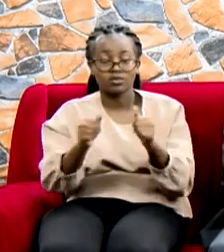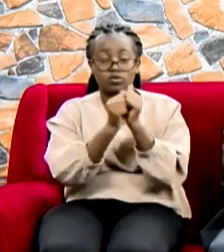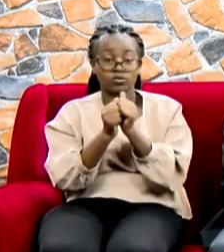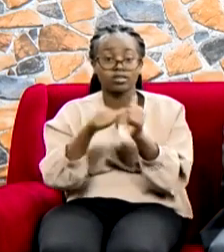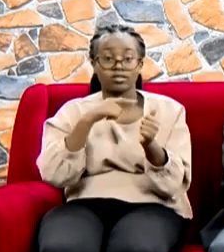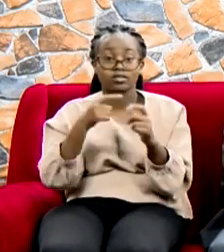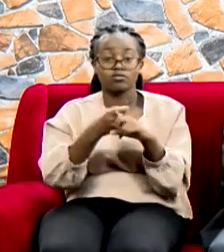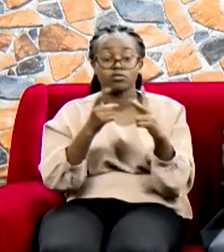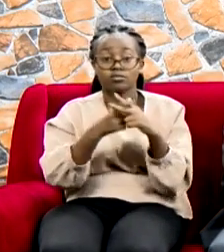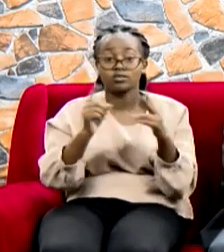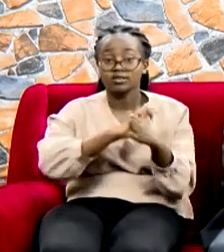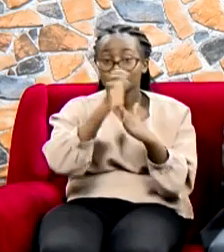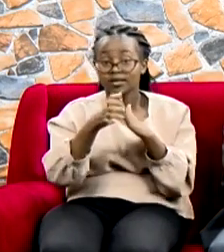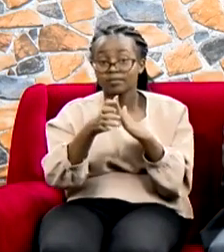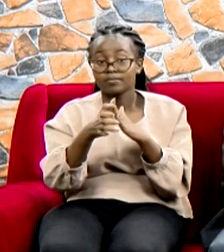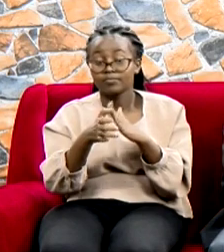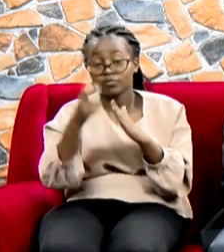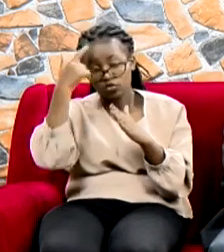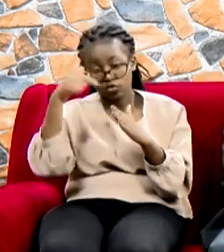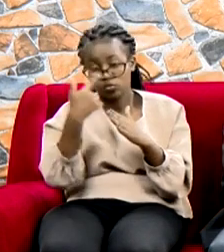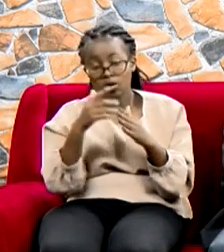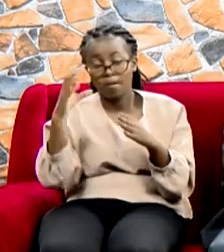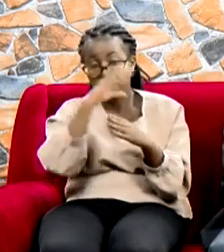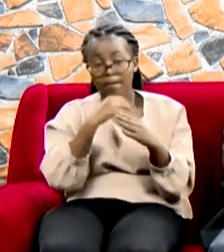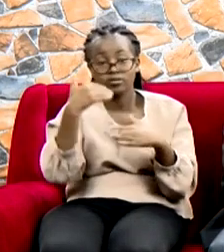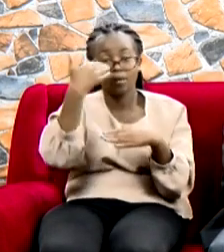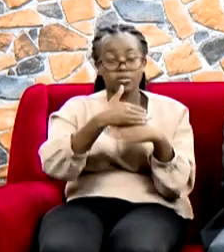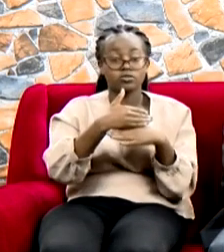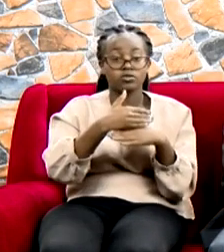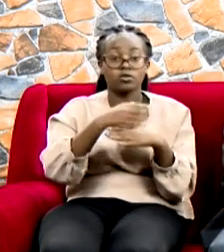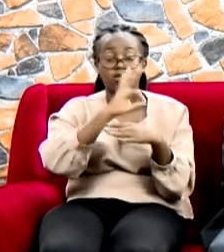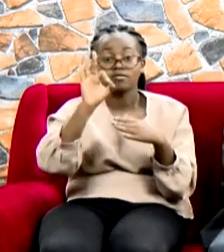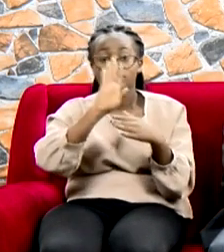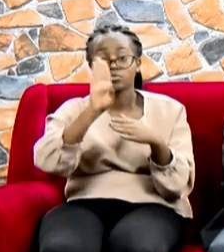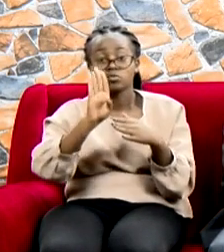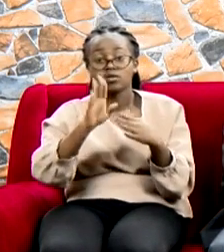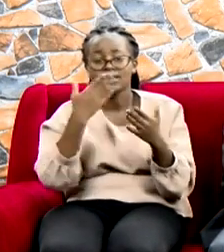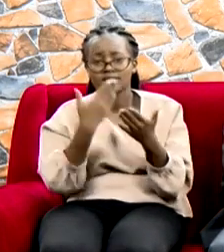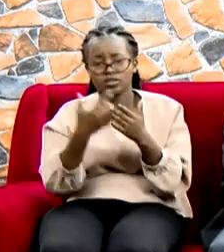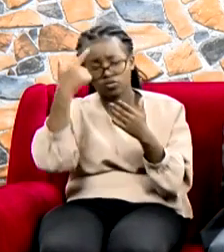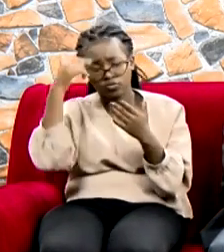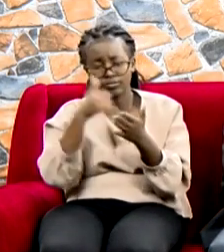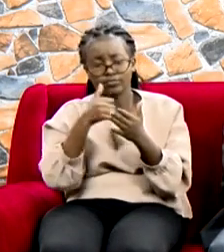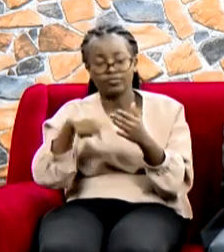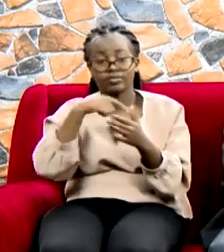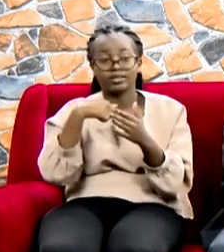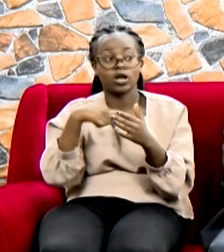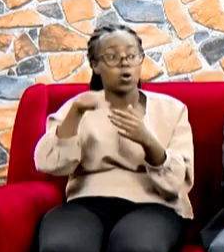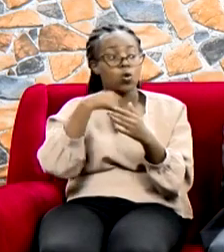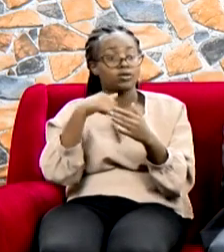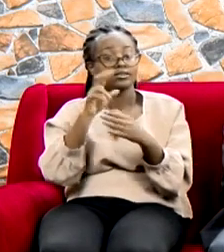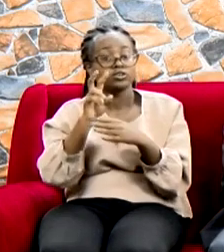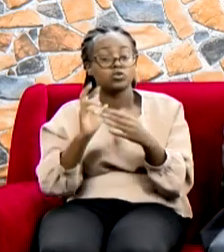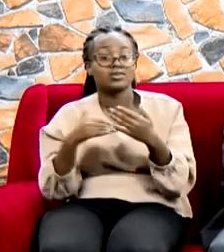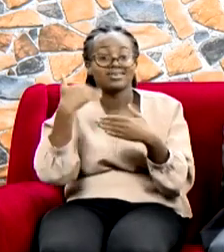us from beginning to now. And for those who have missed our episode, you'll catch us on Facebook. And thank you for engaging us once again. And we shall